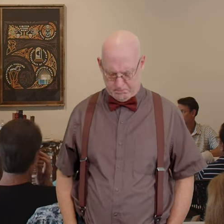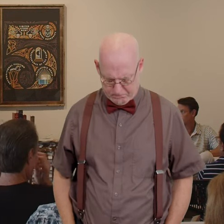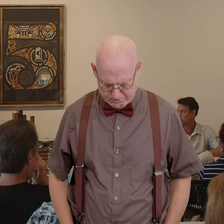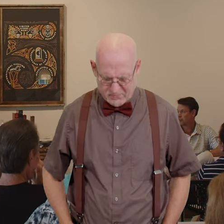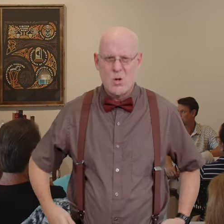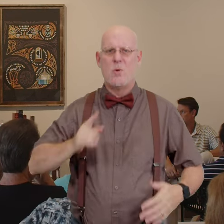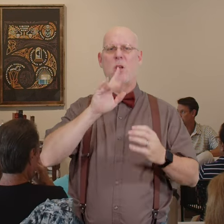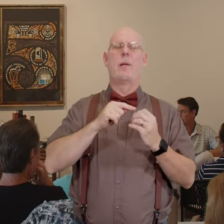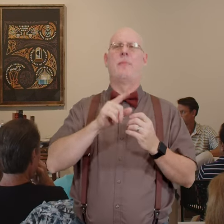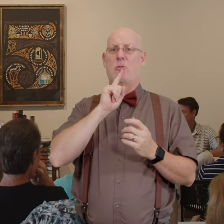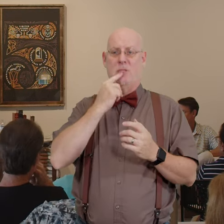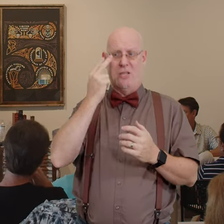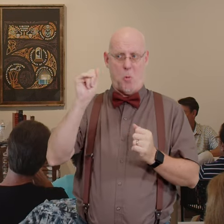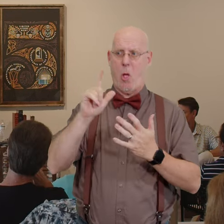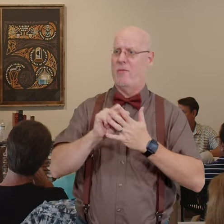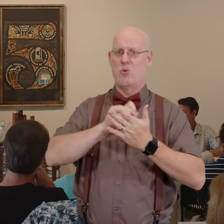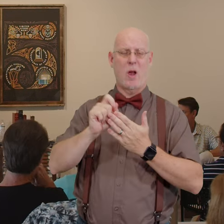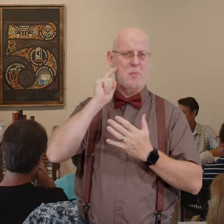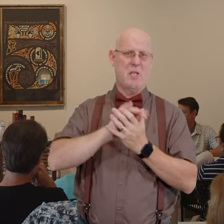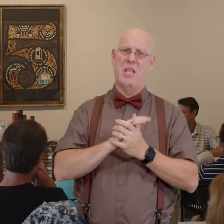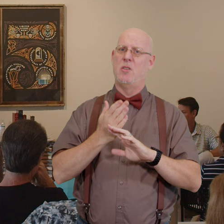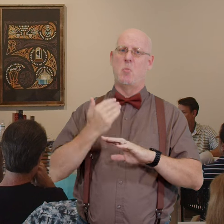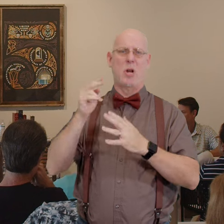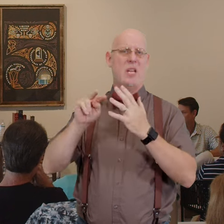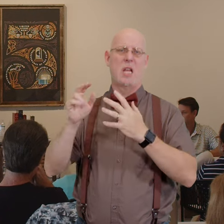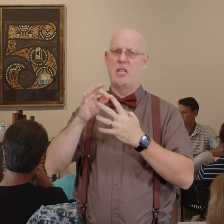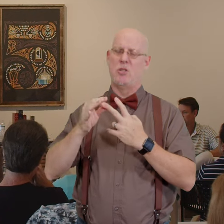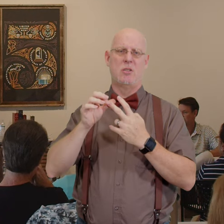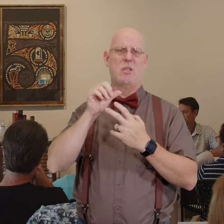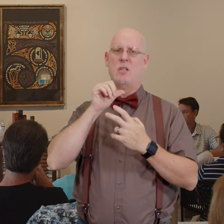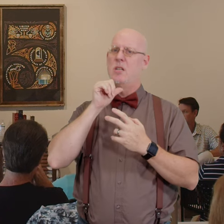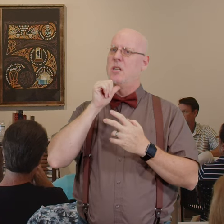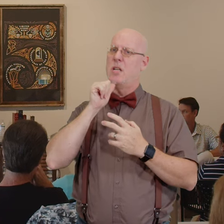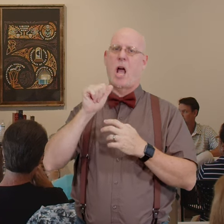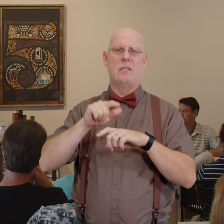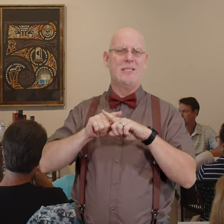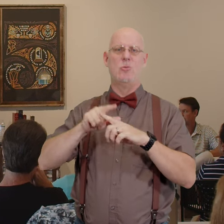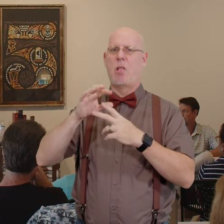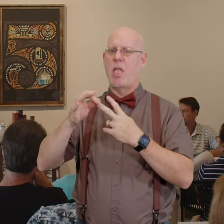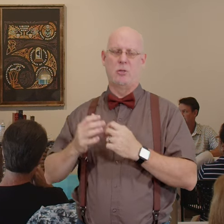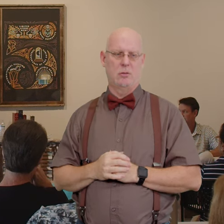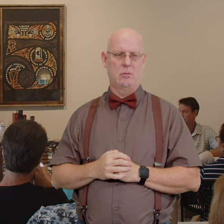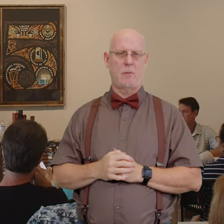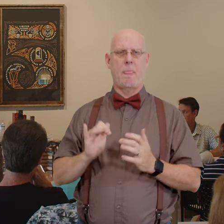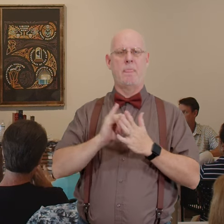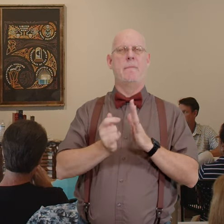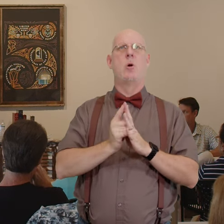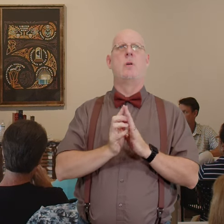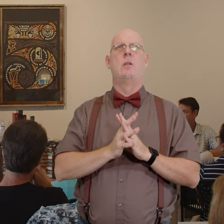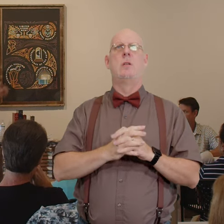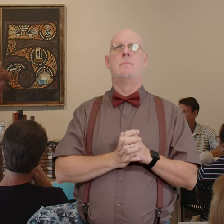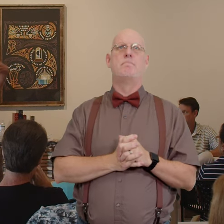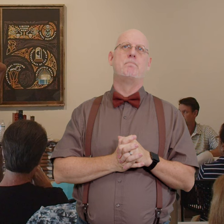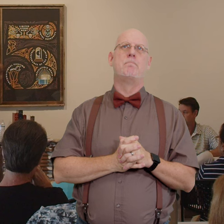I was like, what are you talking about? He's like, actually, you see it in all of his writings. He believed in predestination, unconditional election. You know, at that